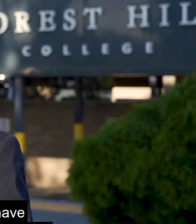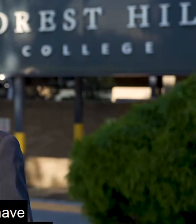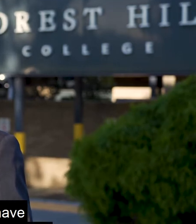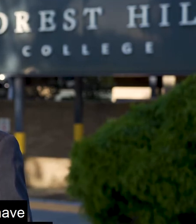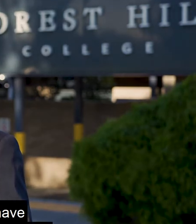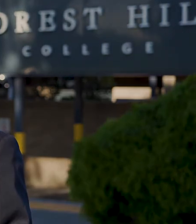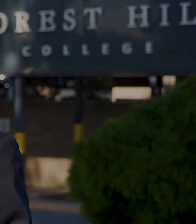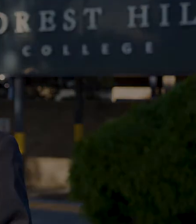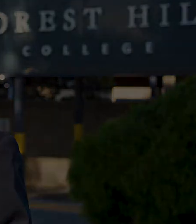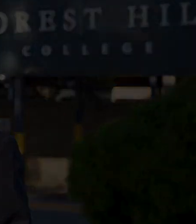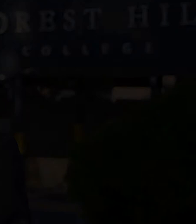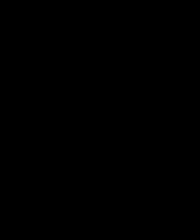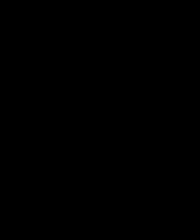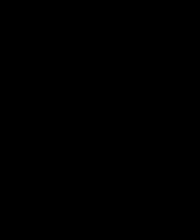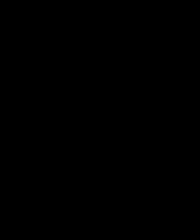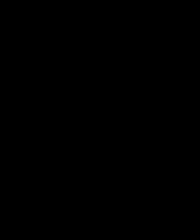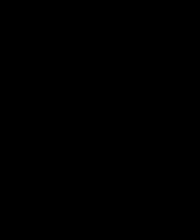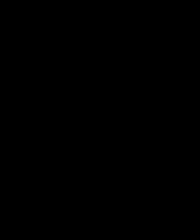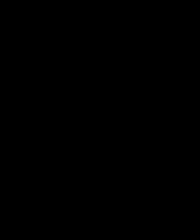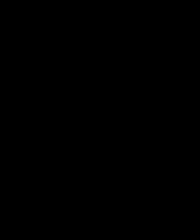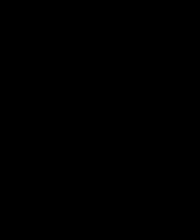you enjoy the presentation.